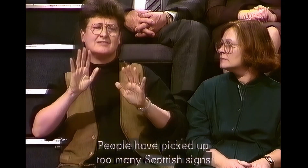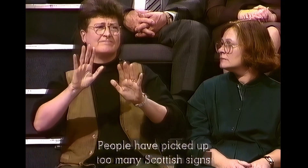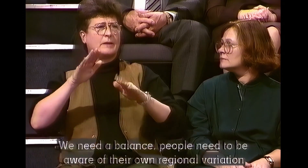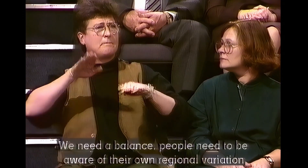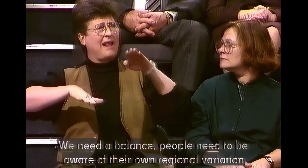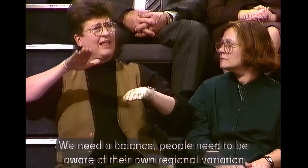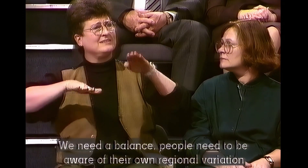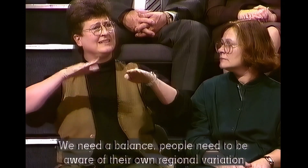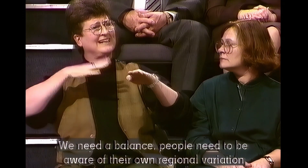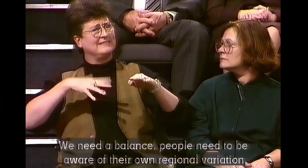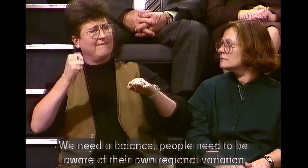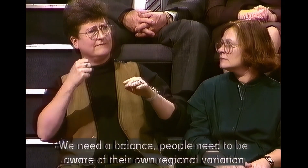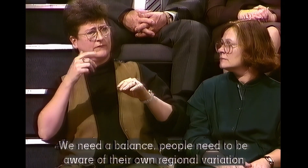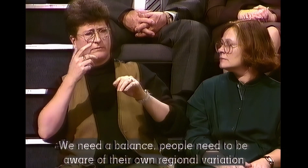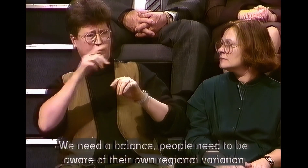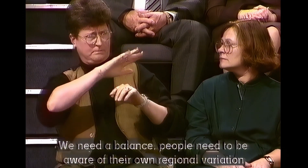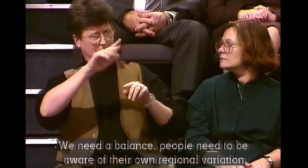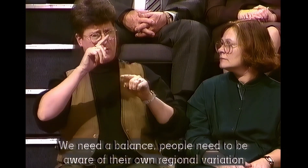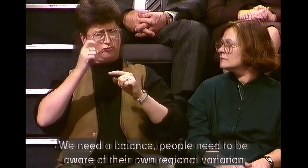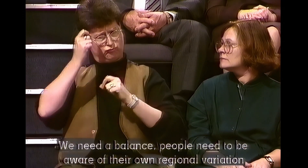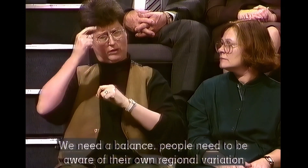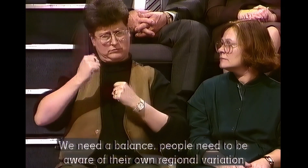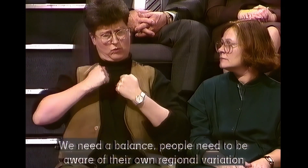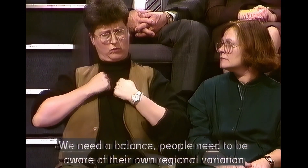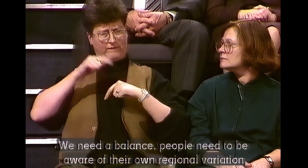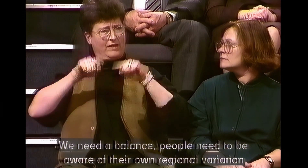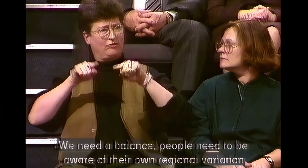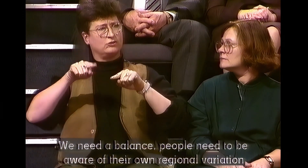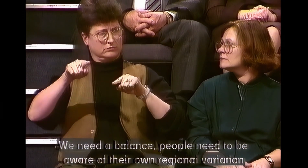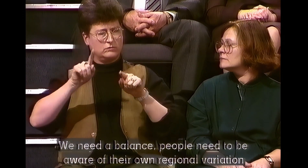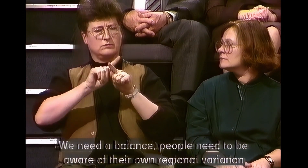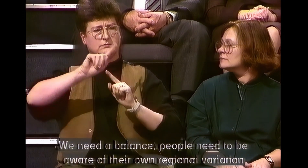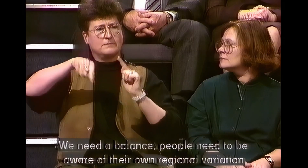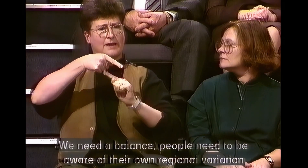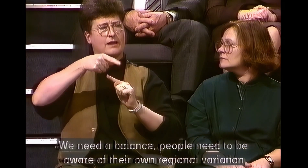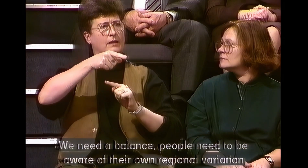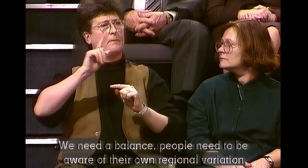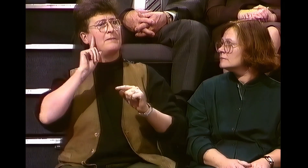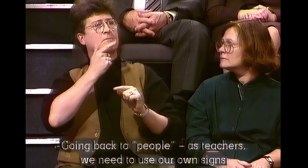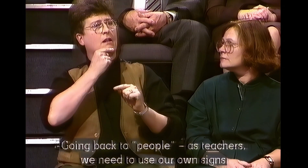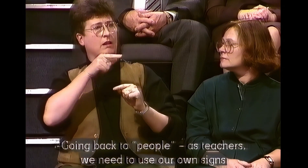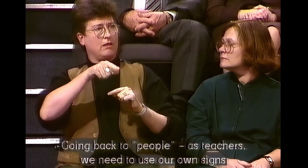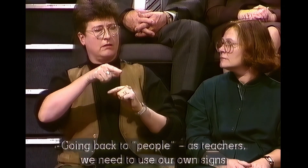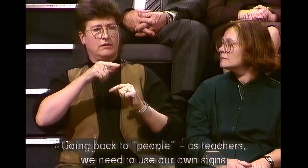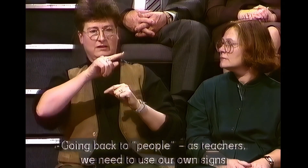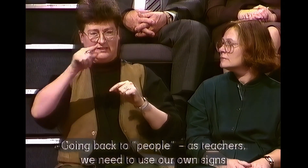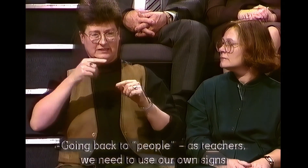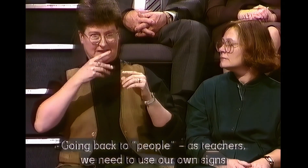We really need to keep a balance, and people need to be aware of their own regional variation. Going back to the sign for people,